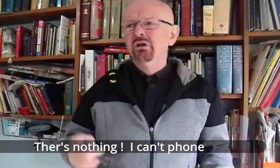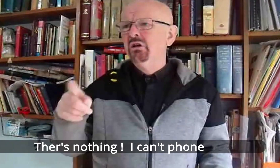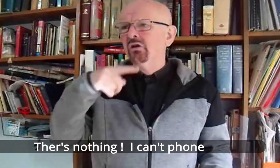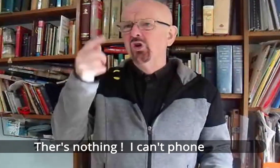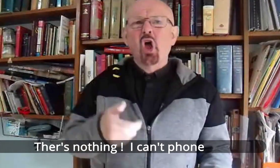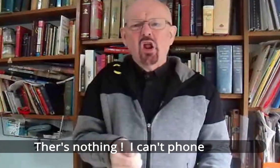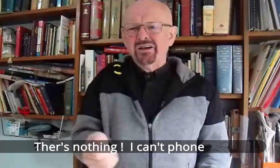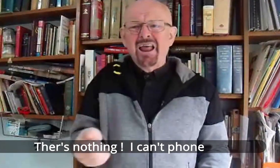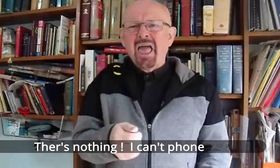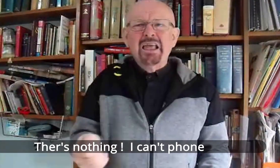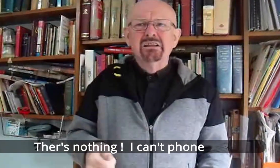there's nothing,